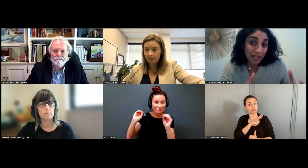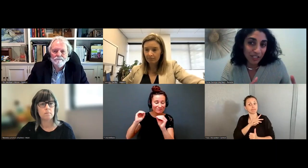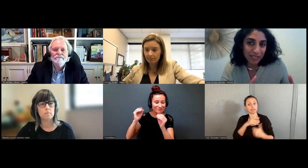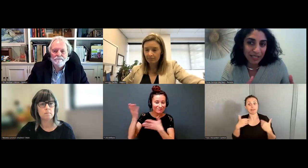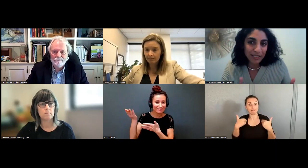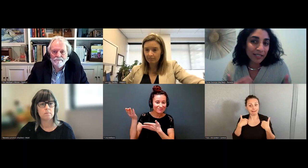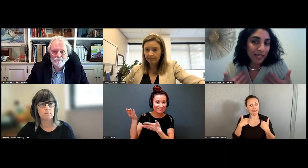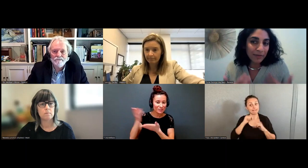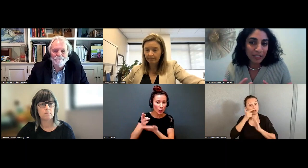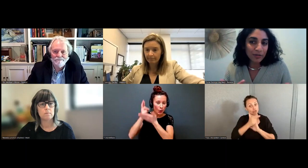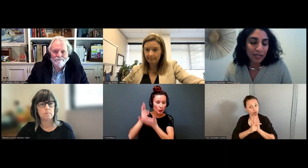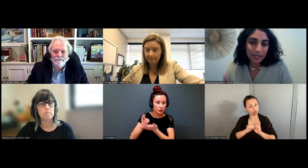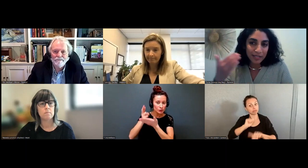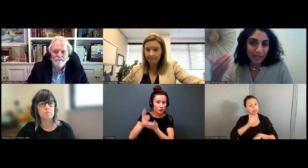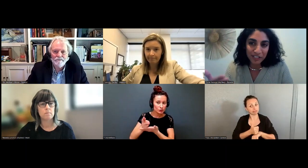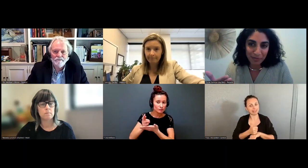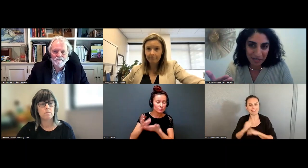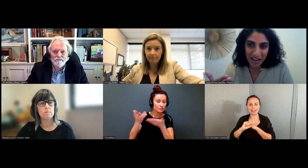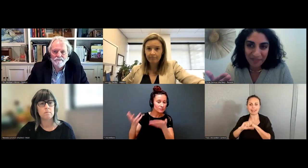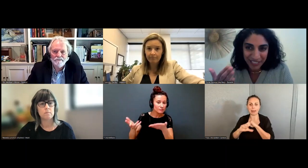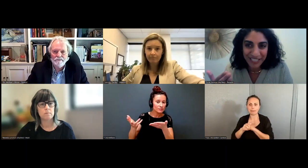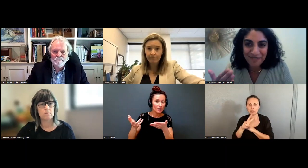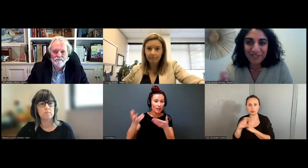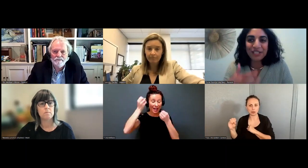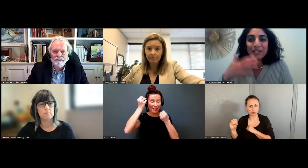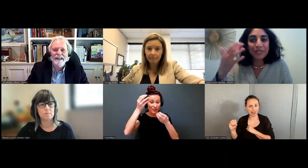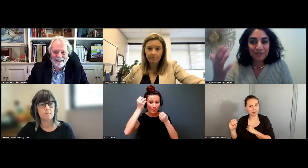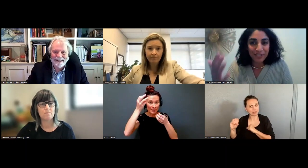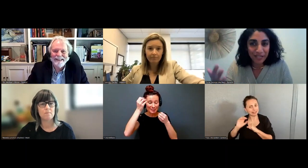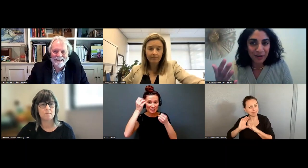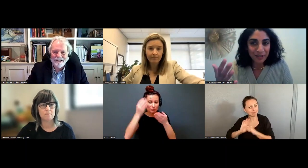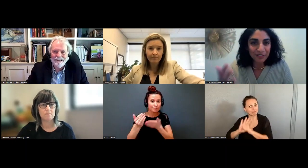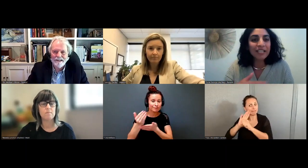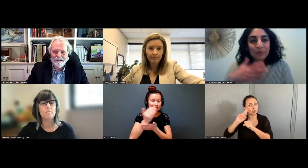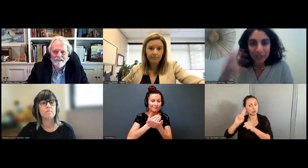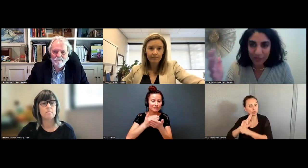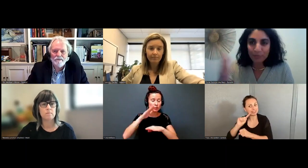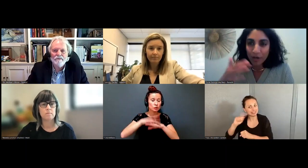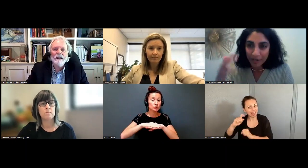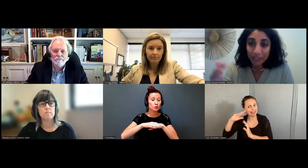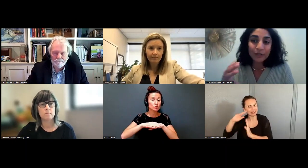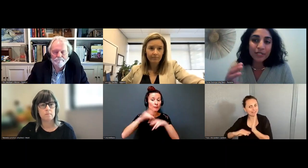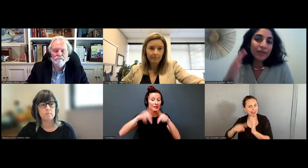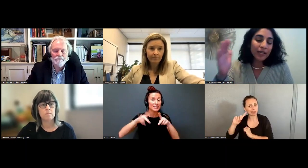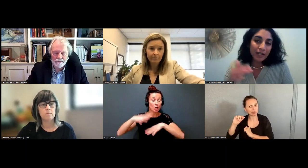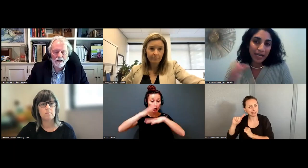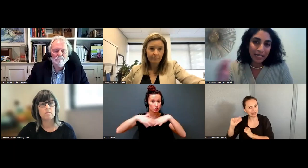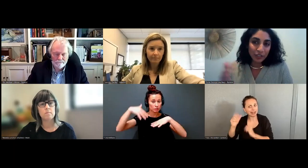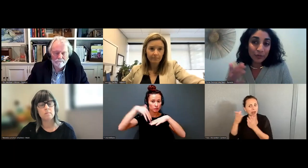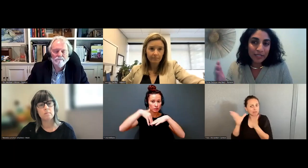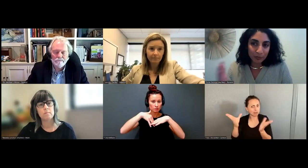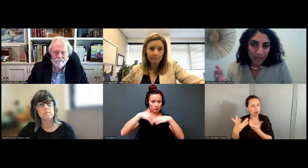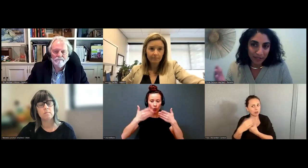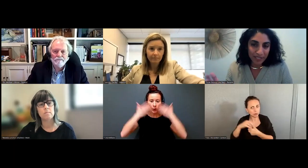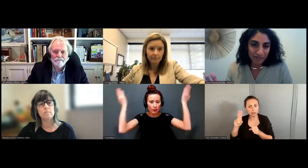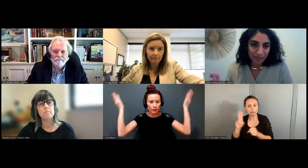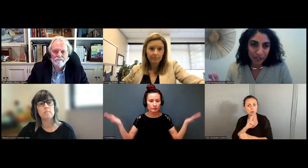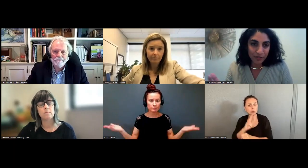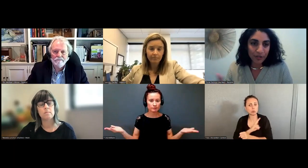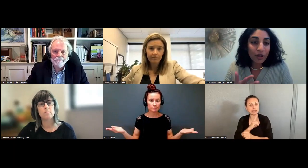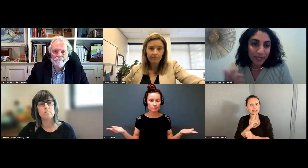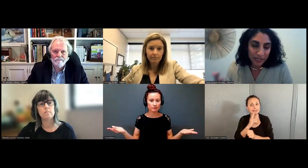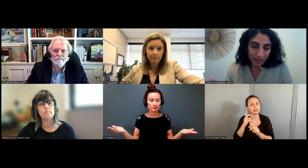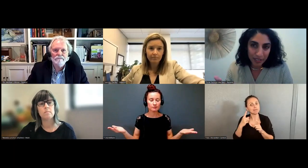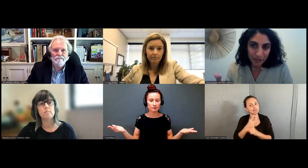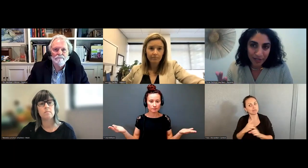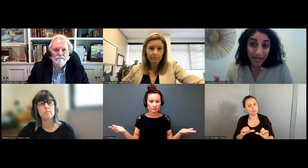it's legislated, Campaign 2000 has actually been advocating for the use of tax filer data, which is broad, inclusive, and uses a relative measure,